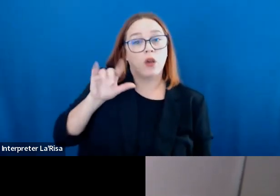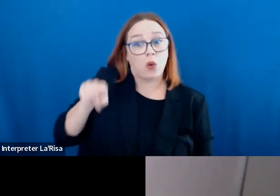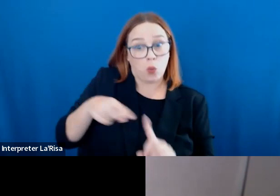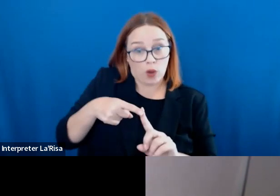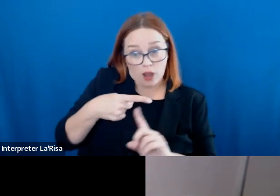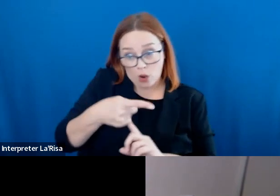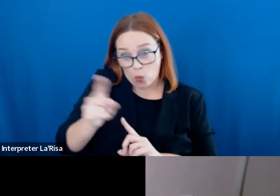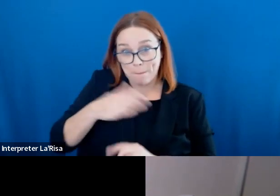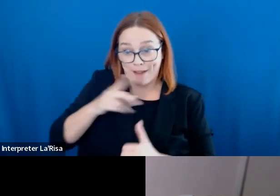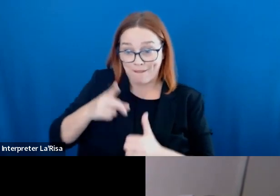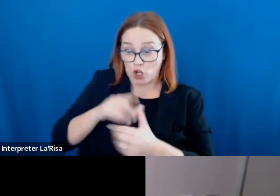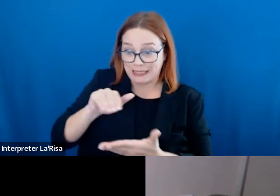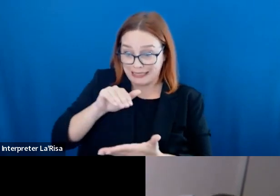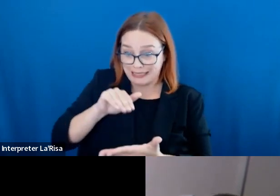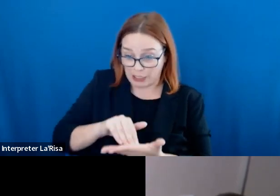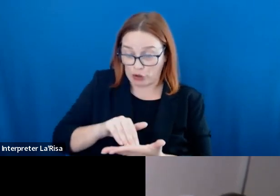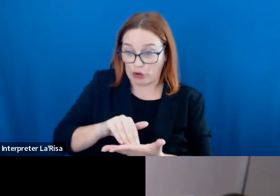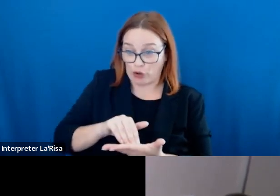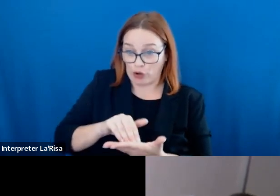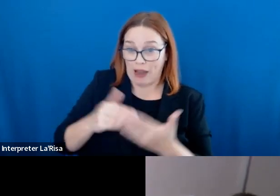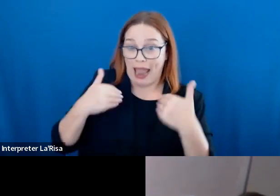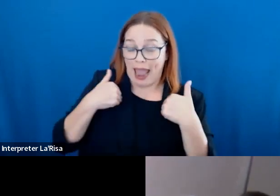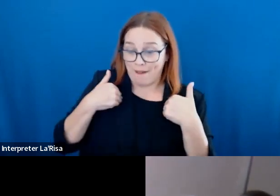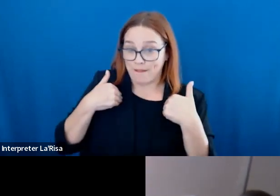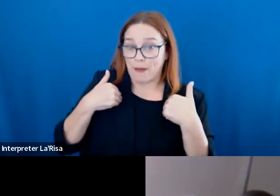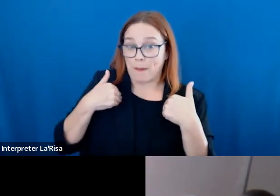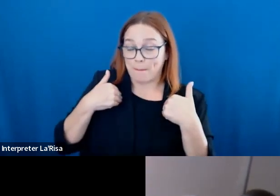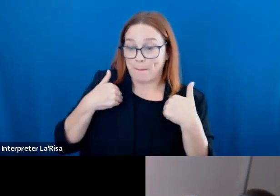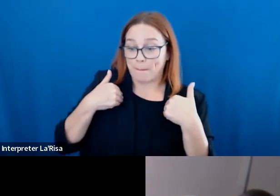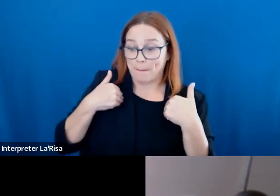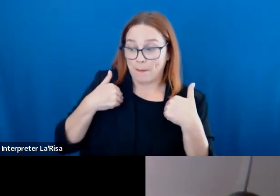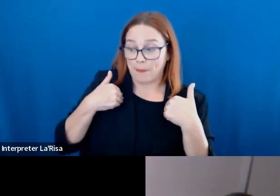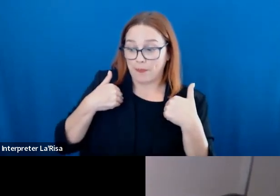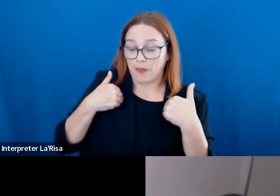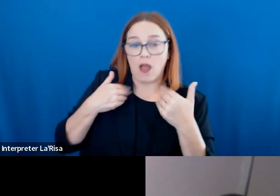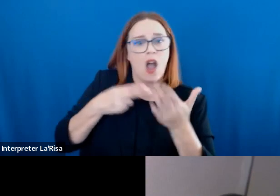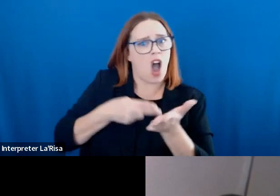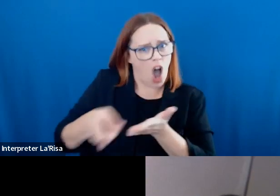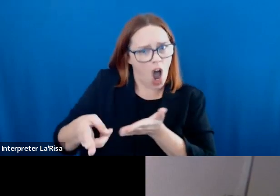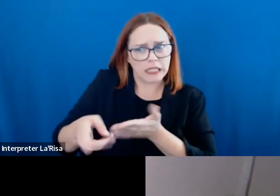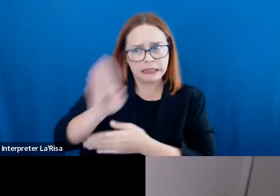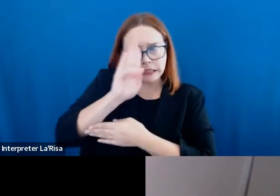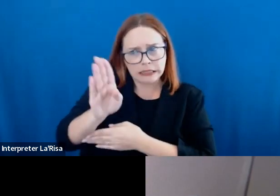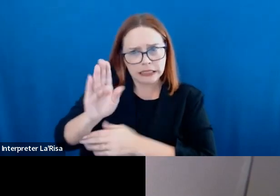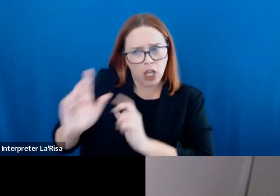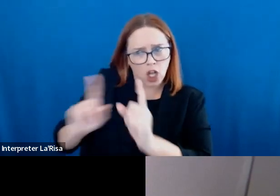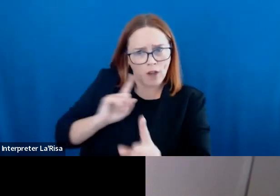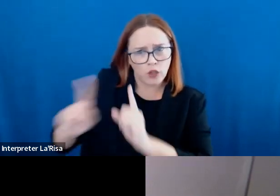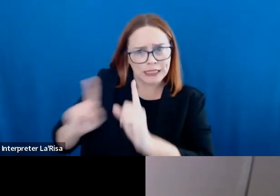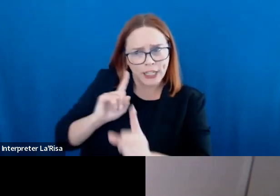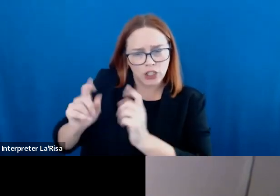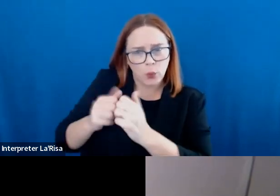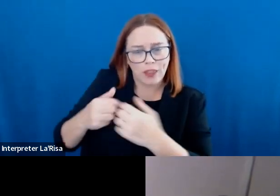first center, and they had to have an honest conversation with me, like, we all